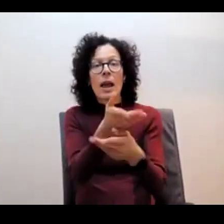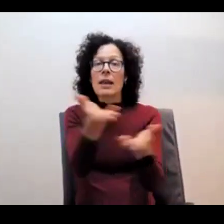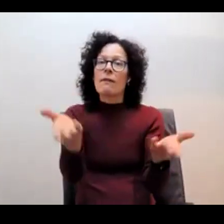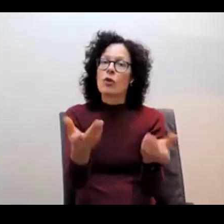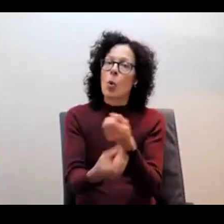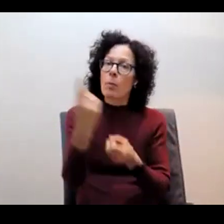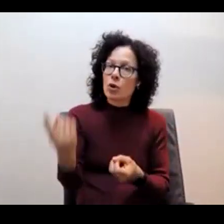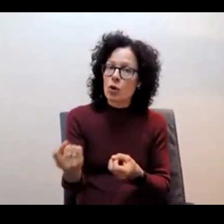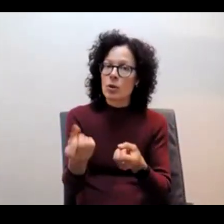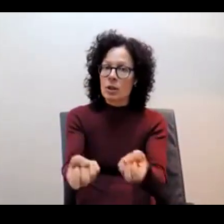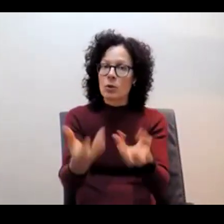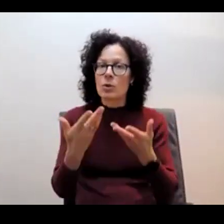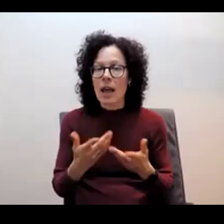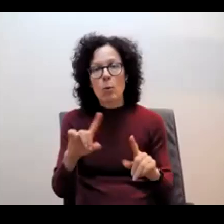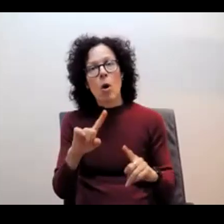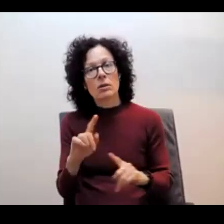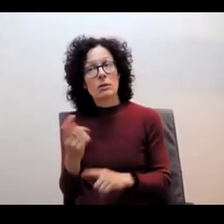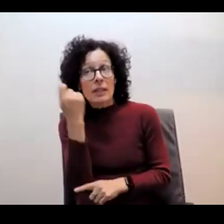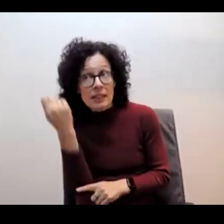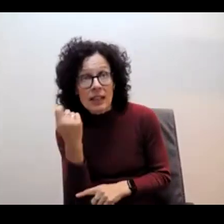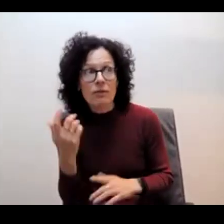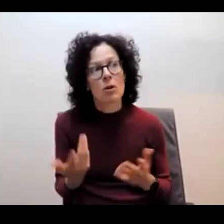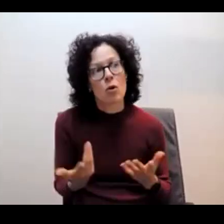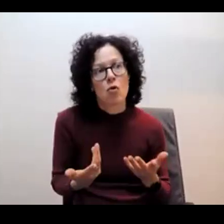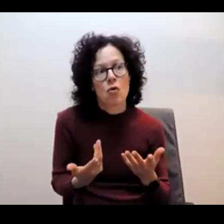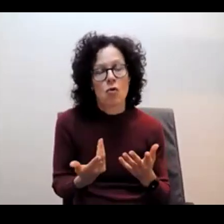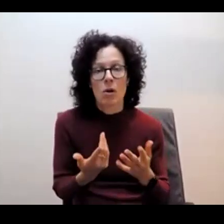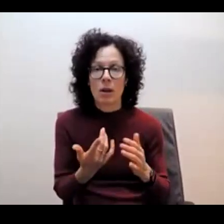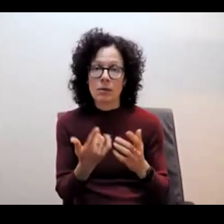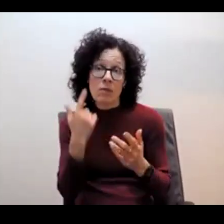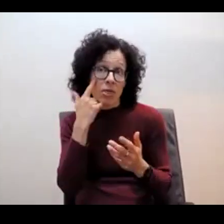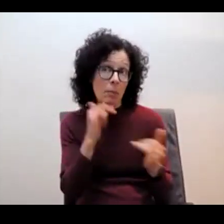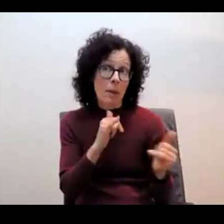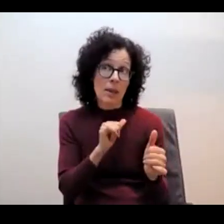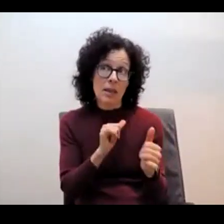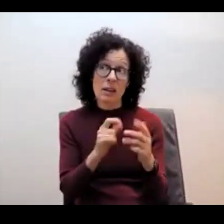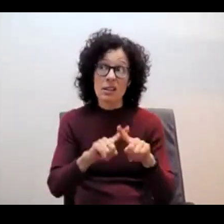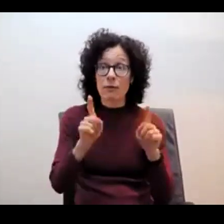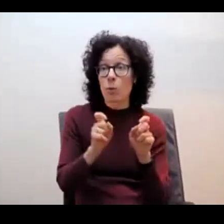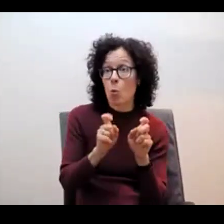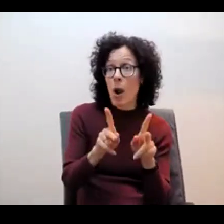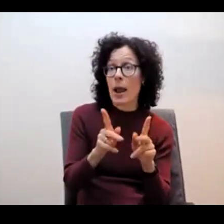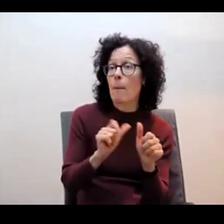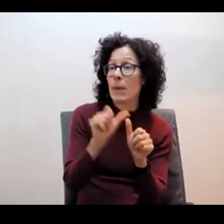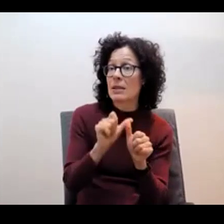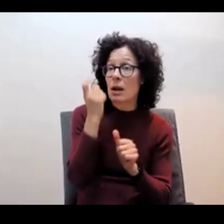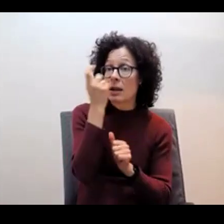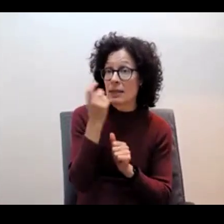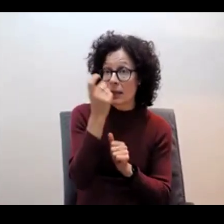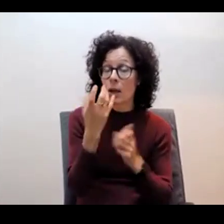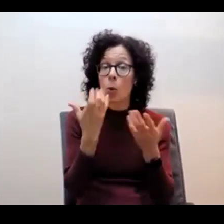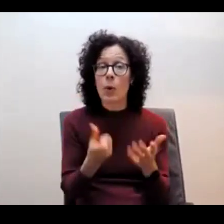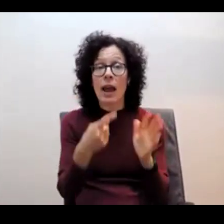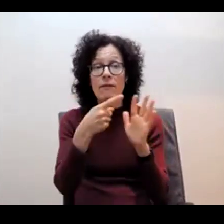and maybe what could have been a little bit maybe better considered. We do have Eline,